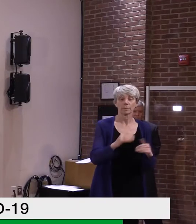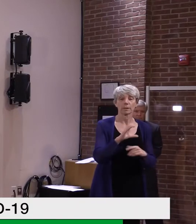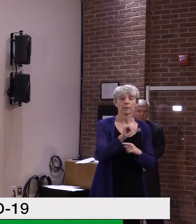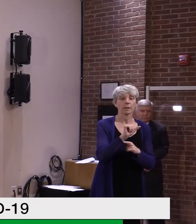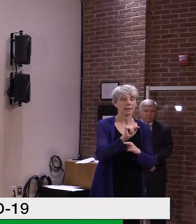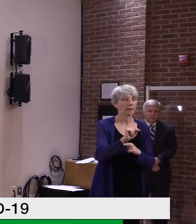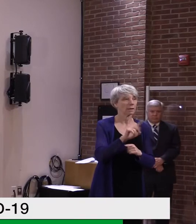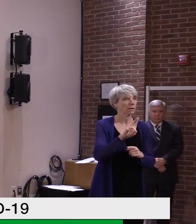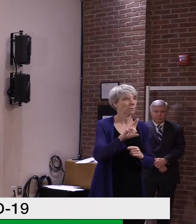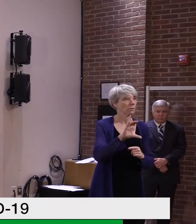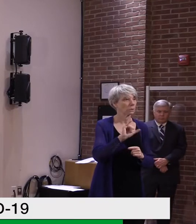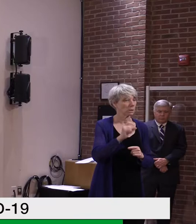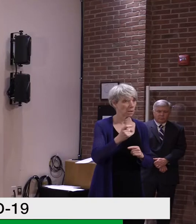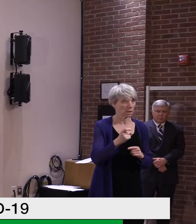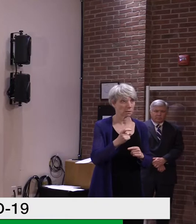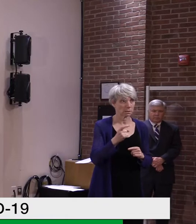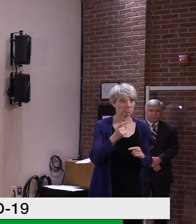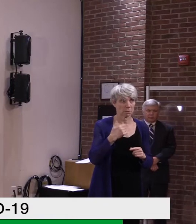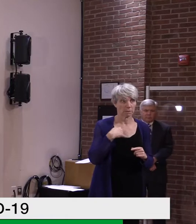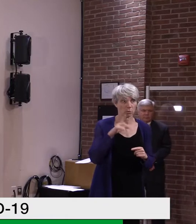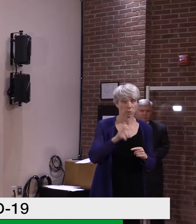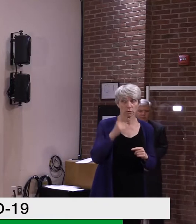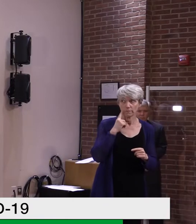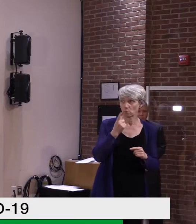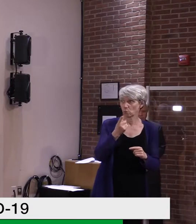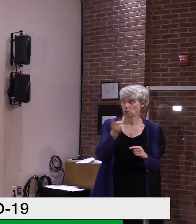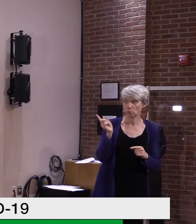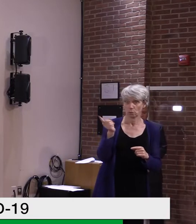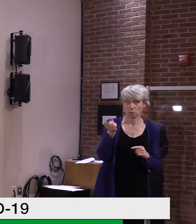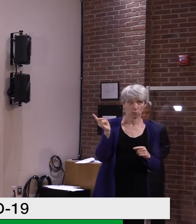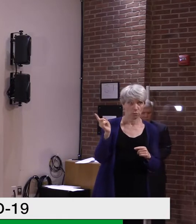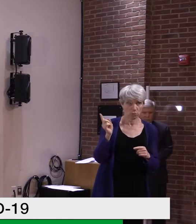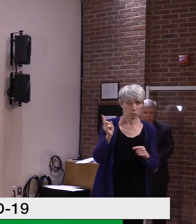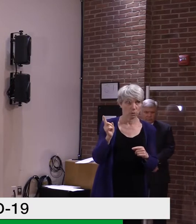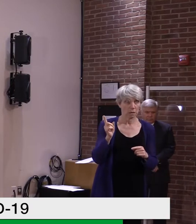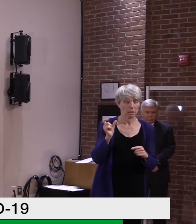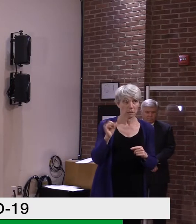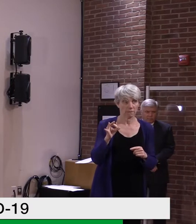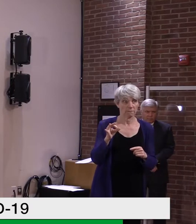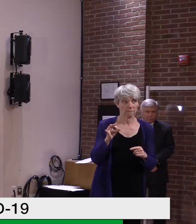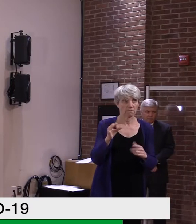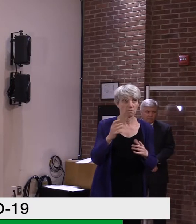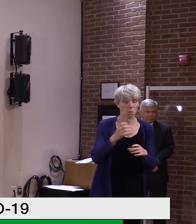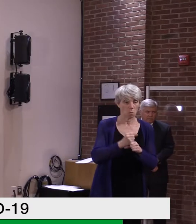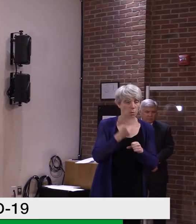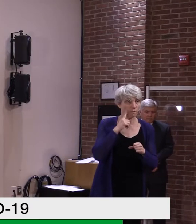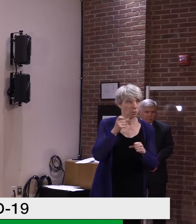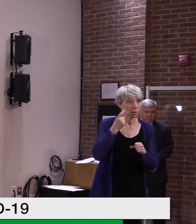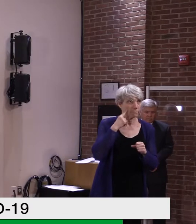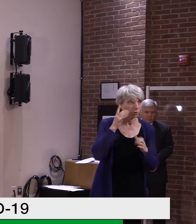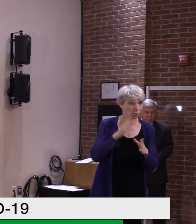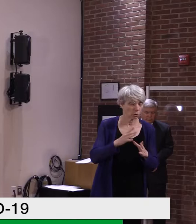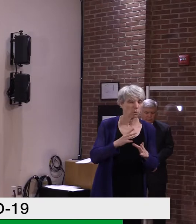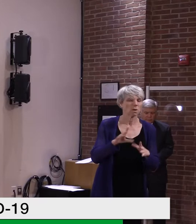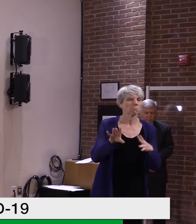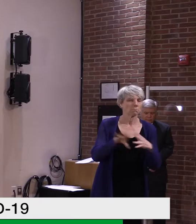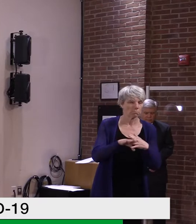from WCX if you have one for anyone here now, and then we can come right back to you if the governor comes halfway through.